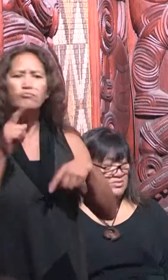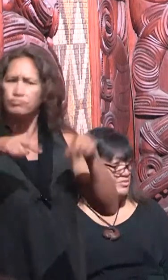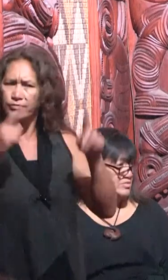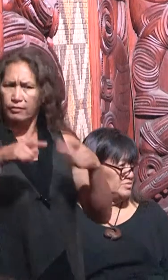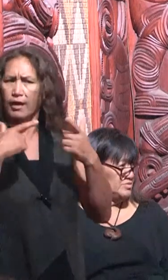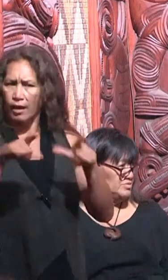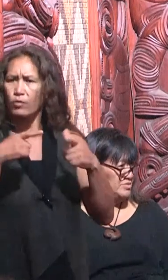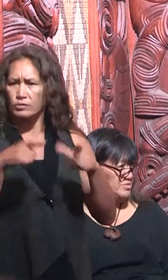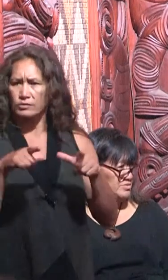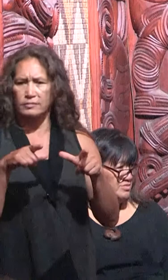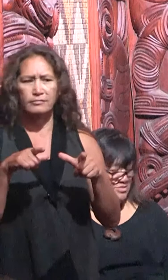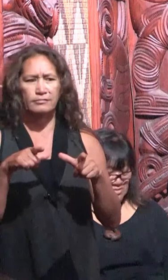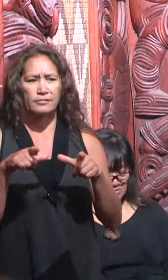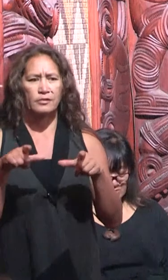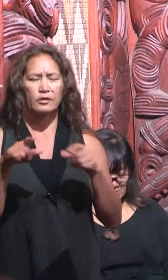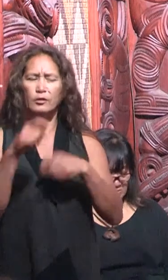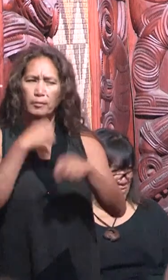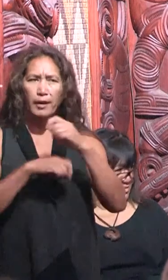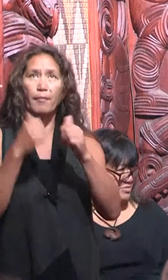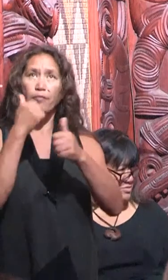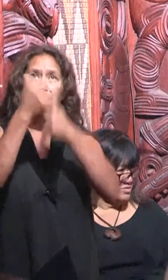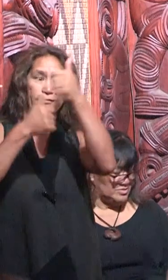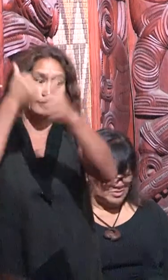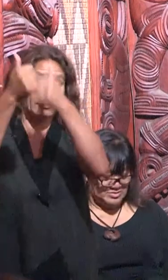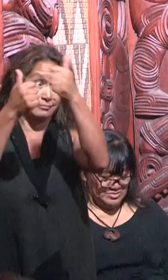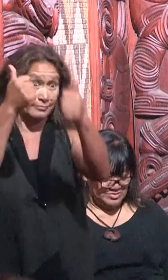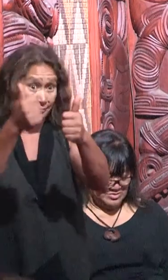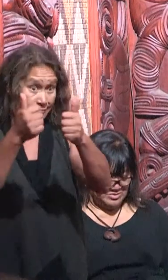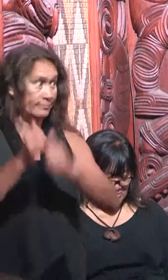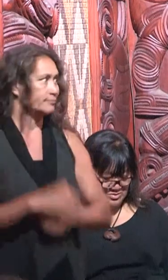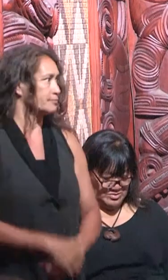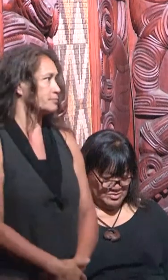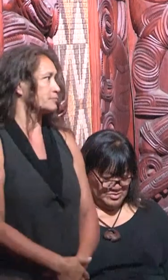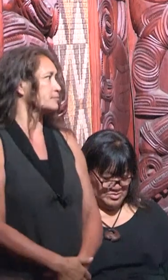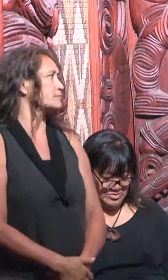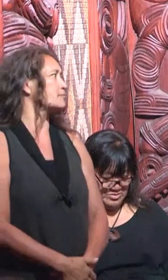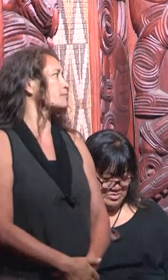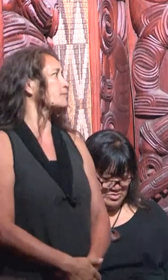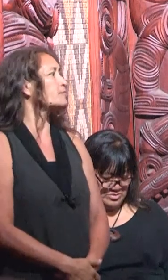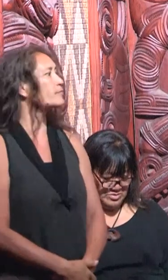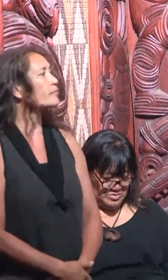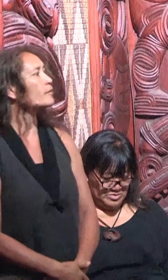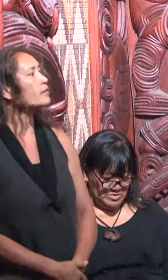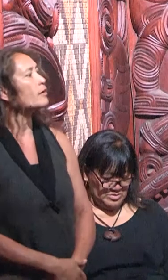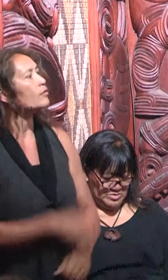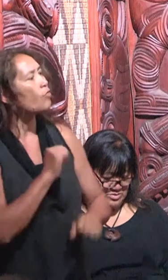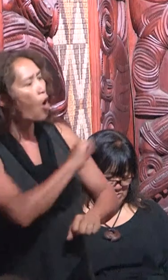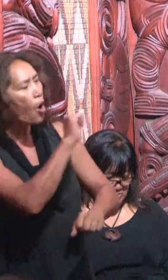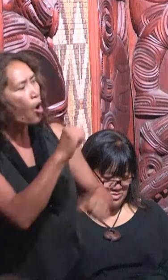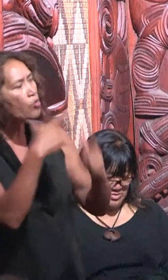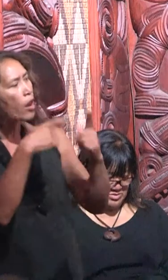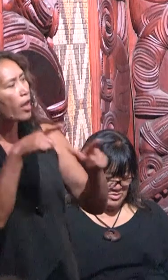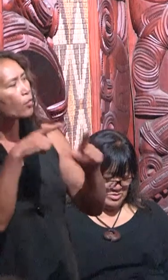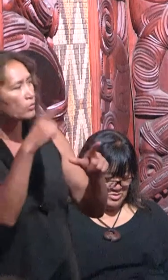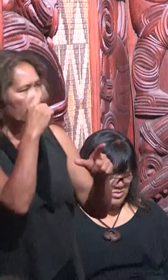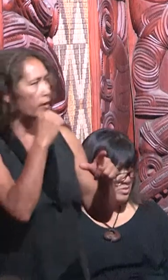sing Hallelujah as a praise. So, brother, after you, we'll sing the Hallelujah. And by the way, you've got your own language. You tell us what